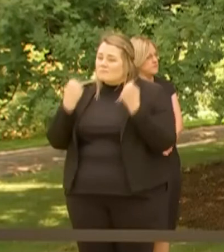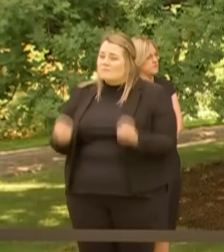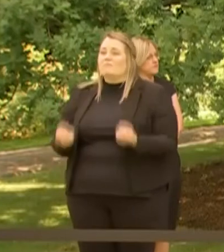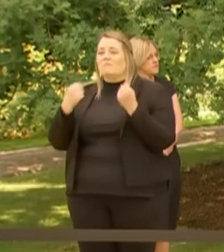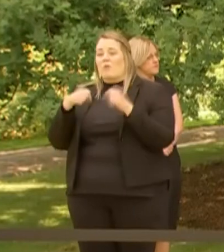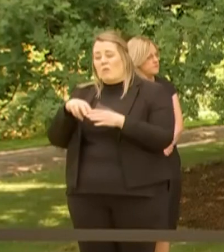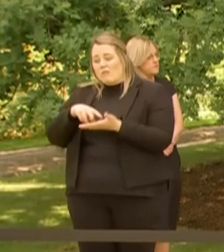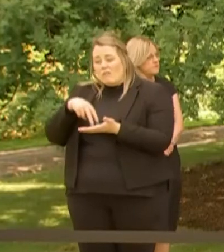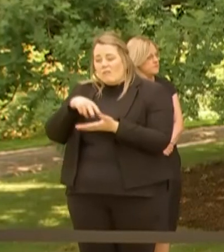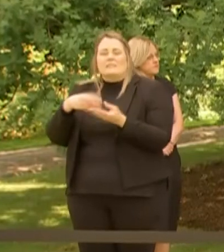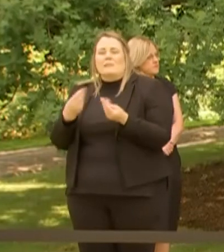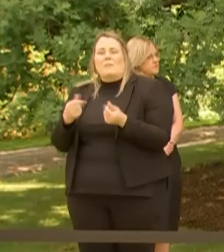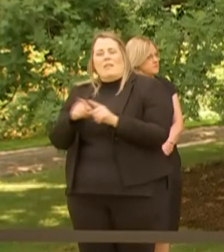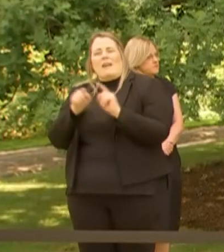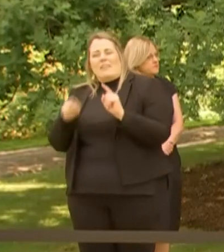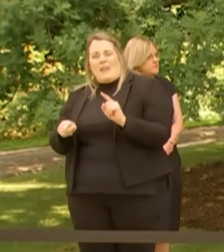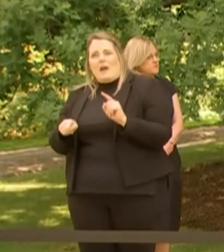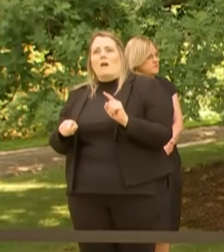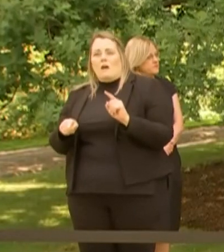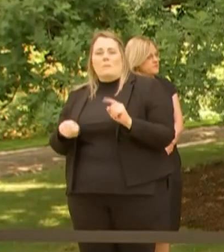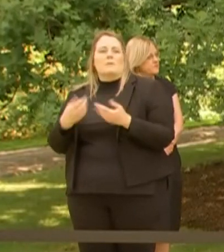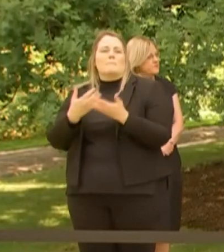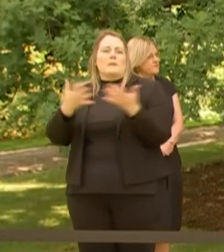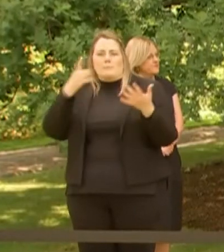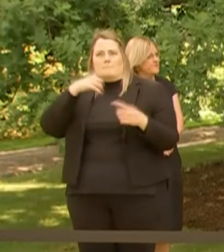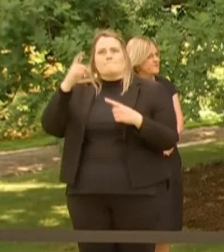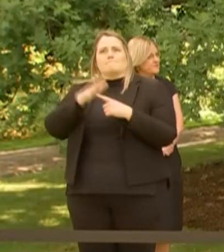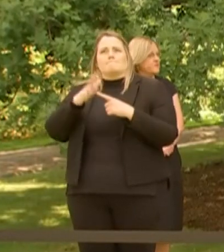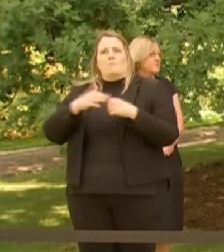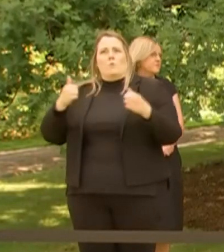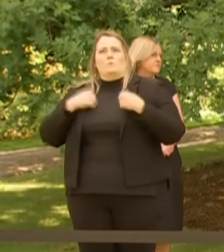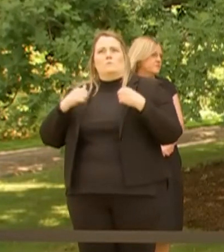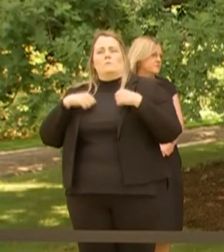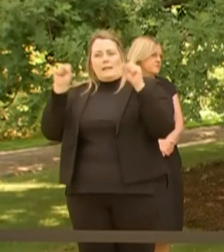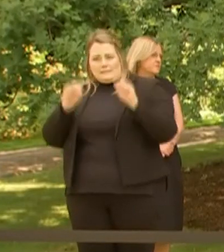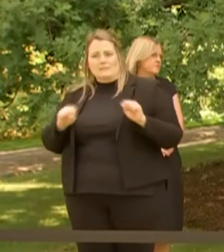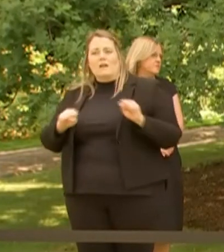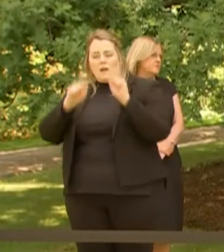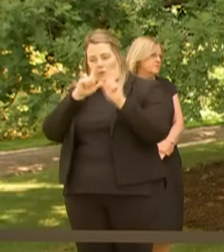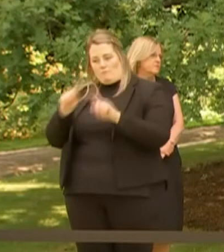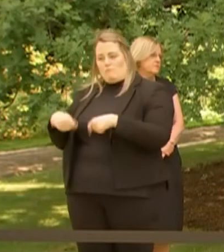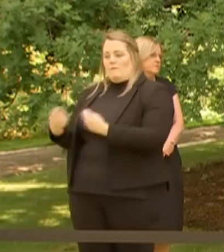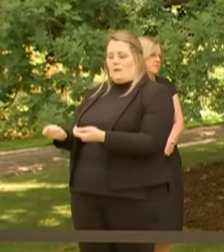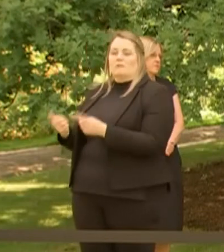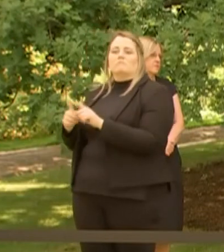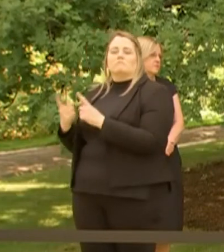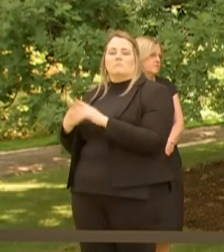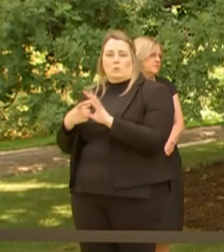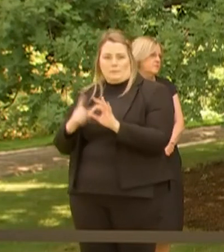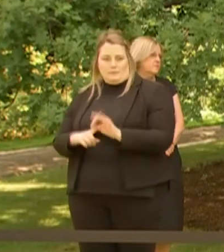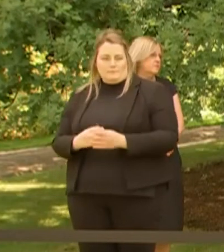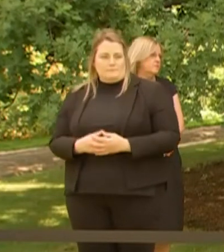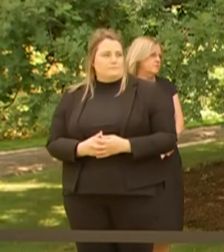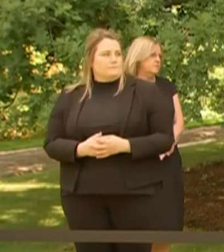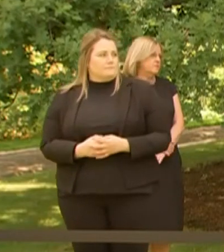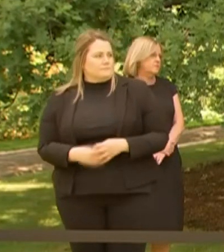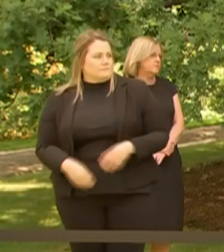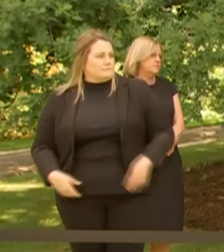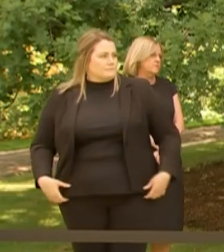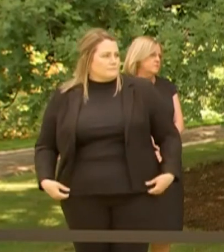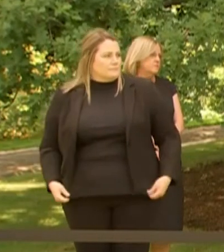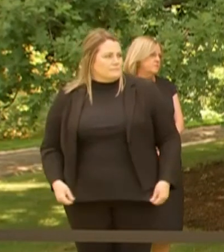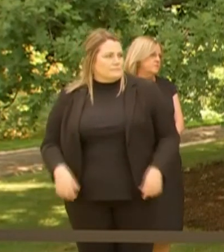such an important element in people's health and well-being. Given that people won't have access to fresh air breaks, is sport being given to the